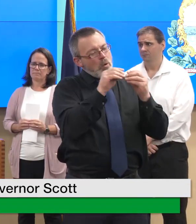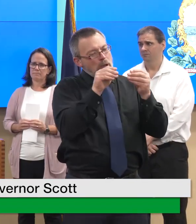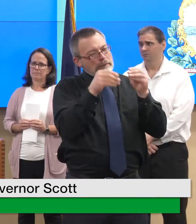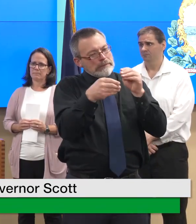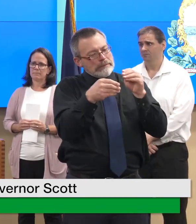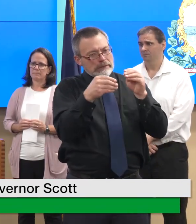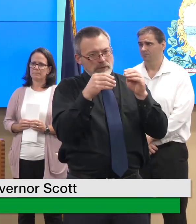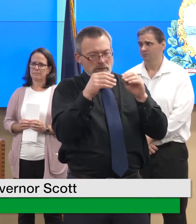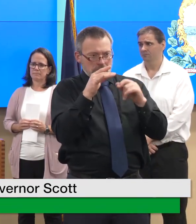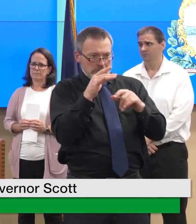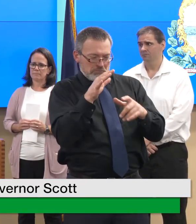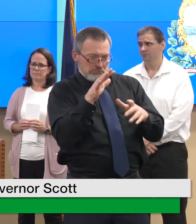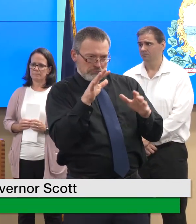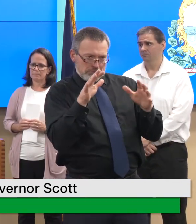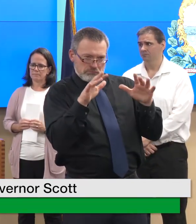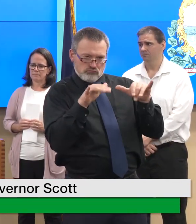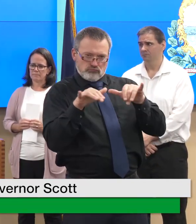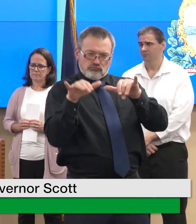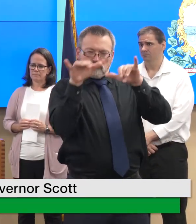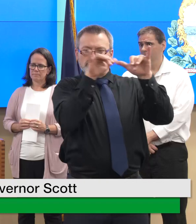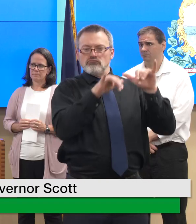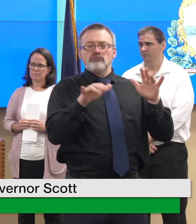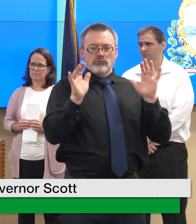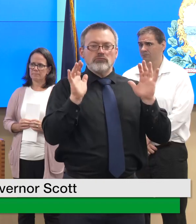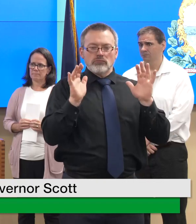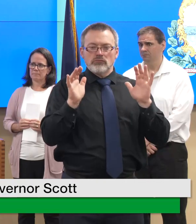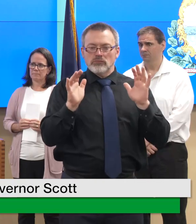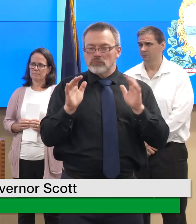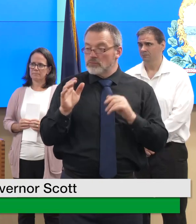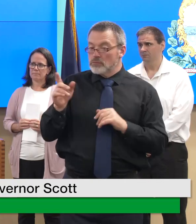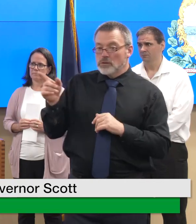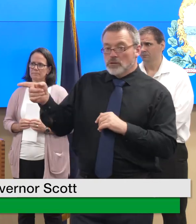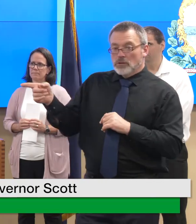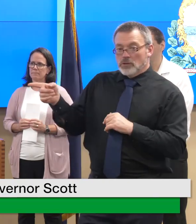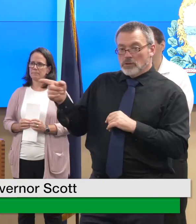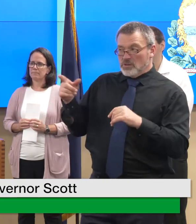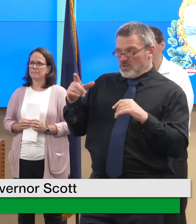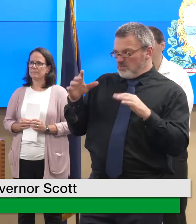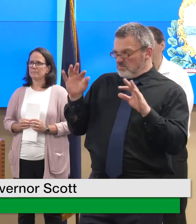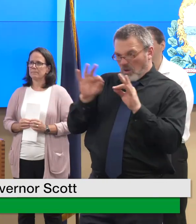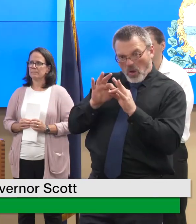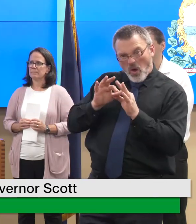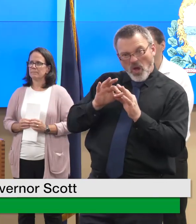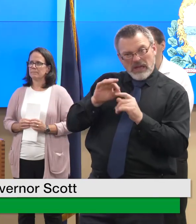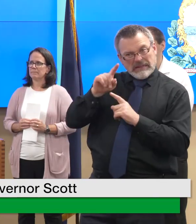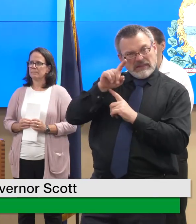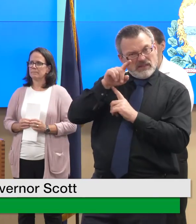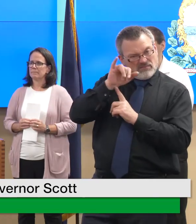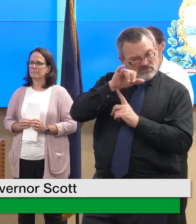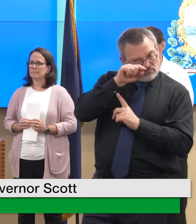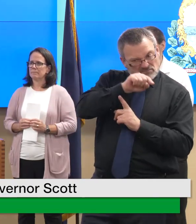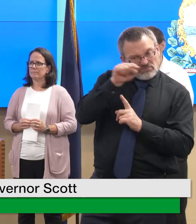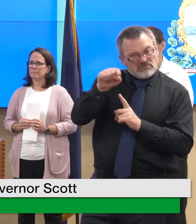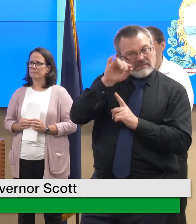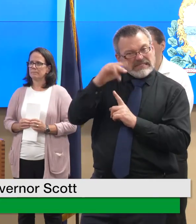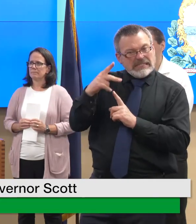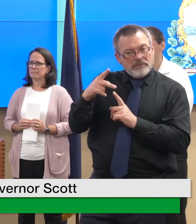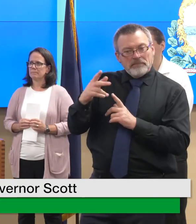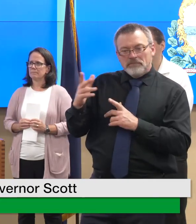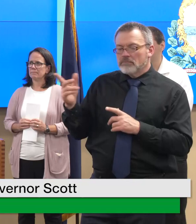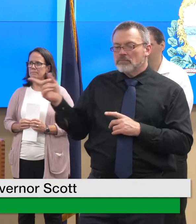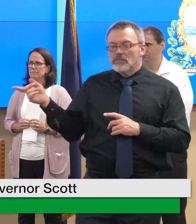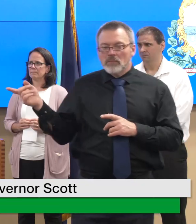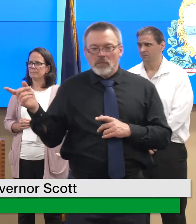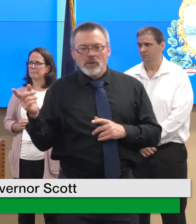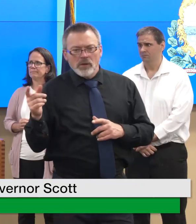situations, because why does it matter which zip code you're in or what county you live in? If you receive damage, you should get some